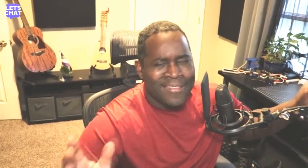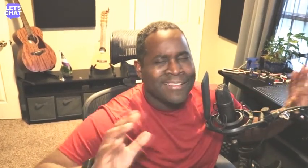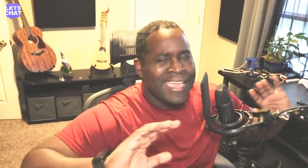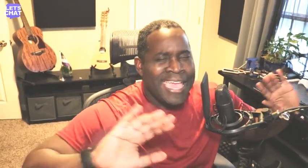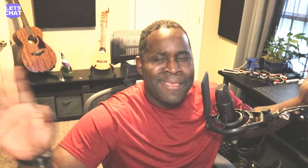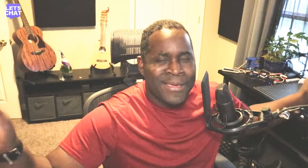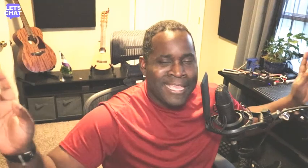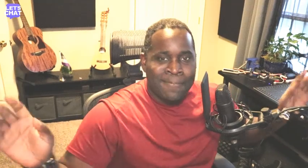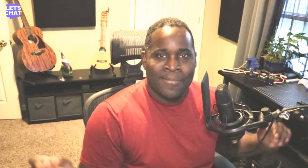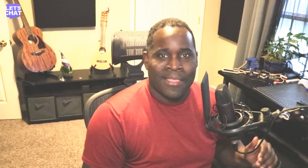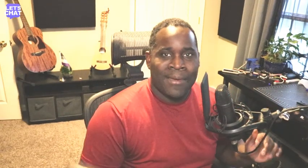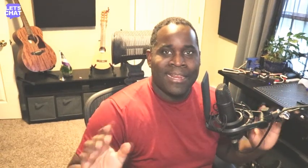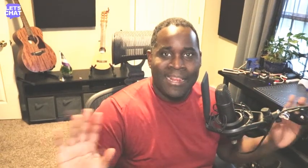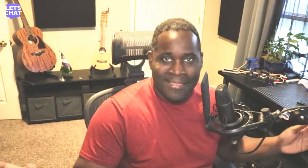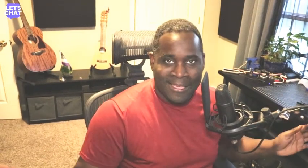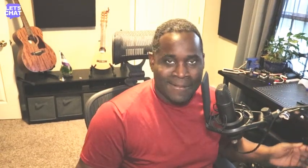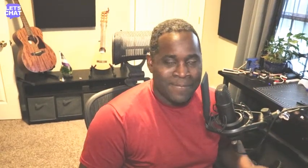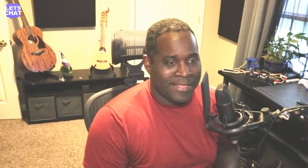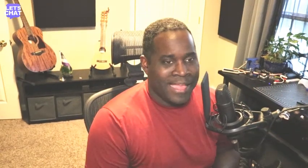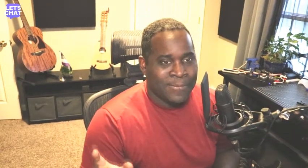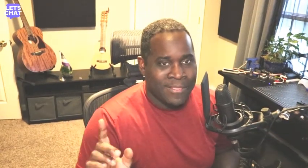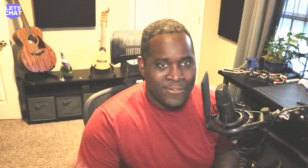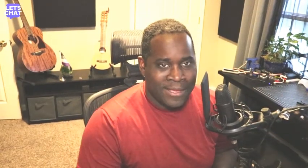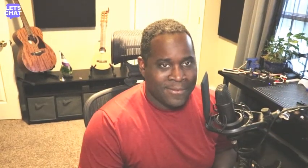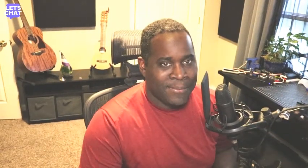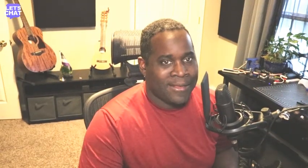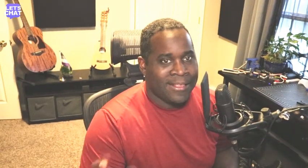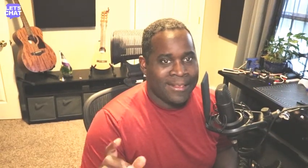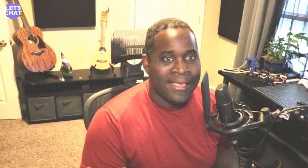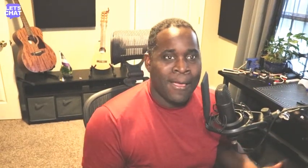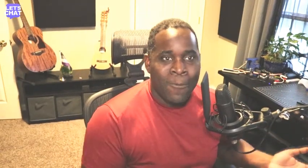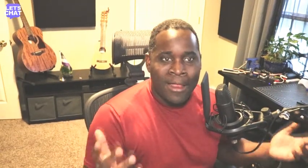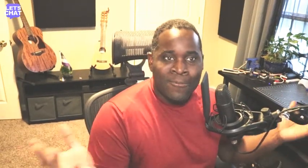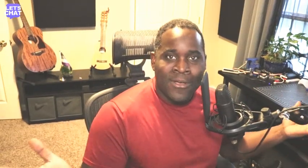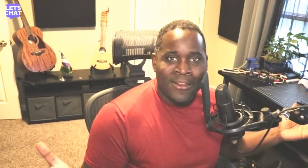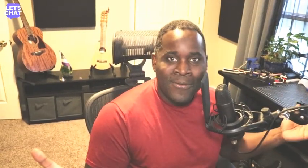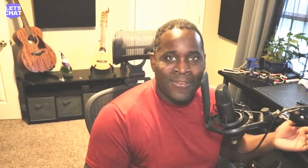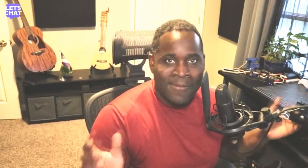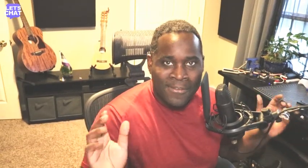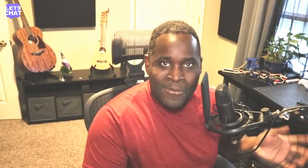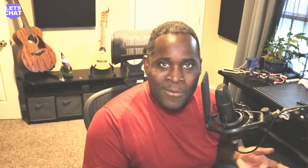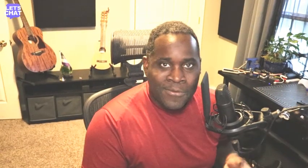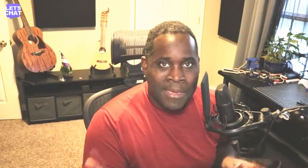You can talk to anybody about anything. And that's what this channel is about. And what